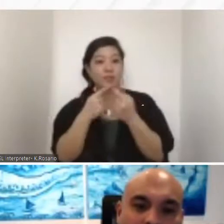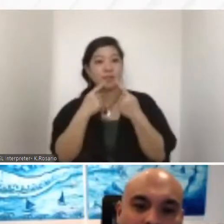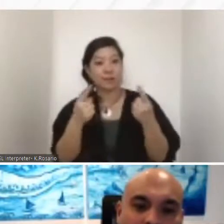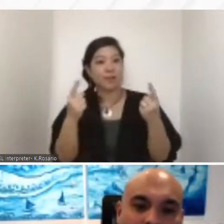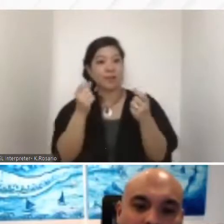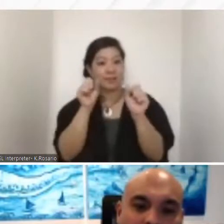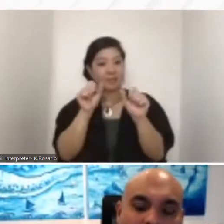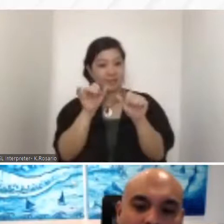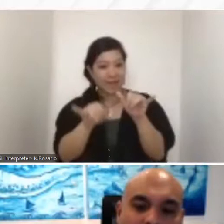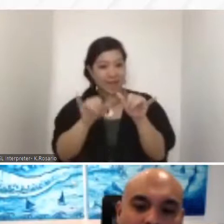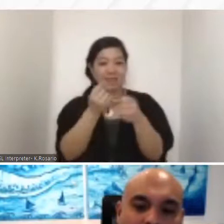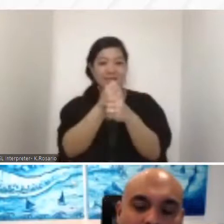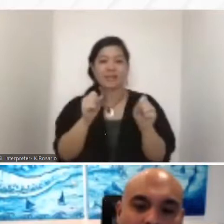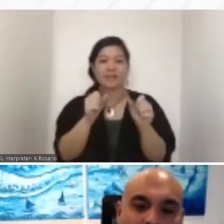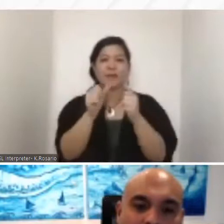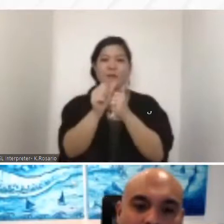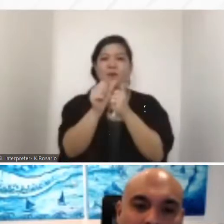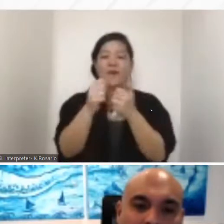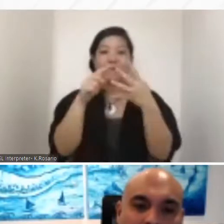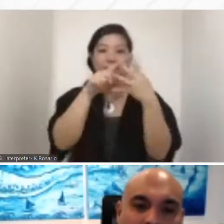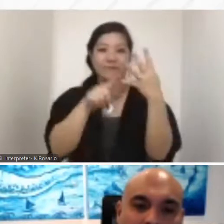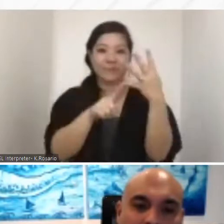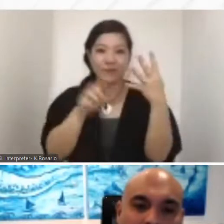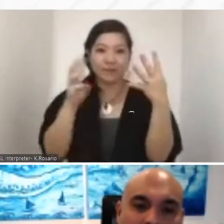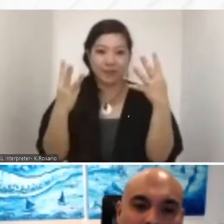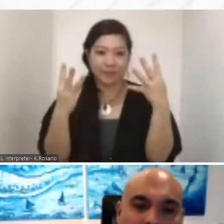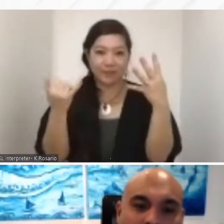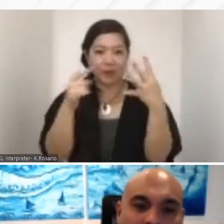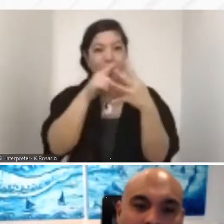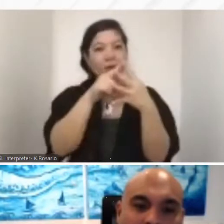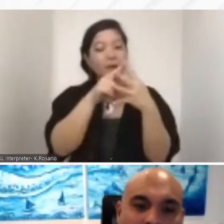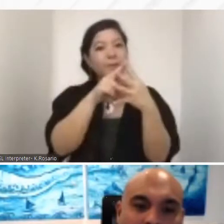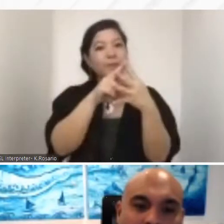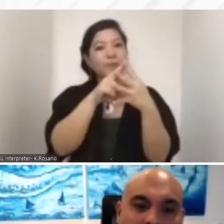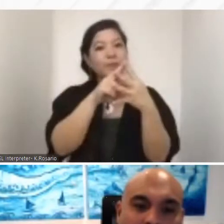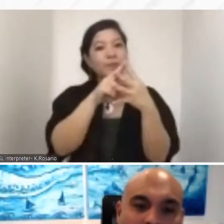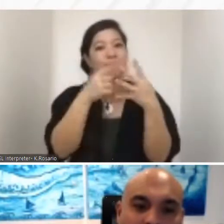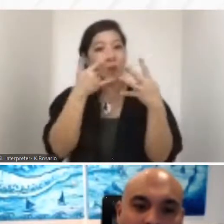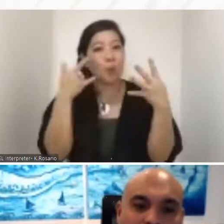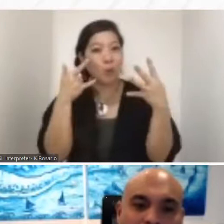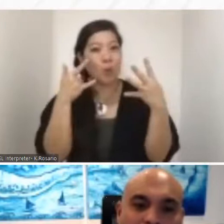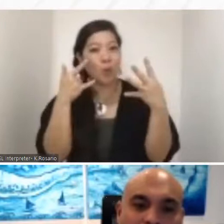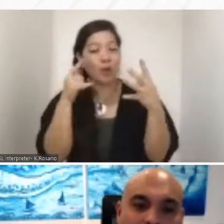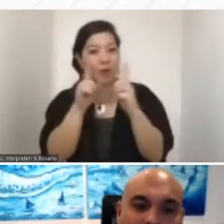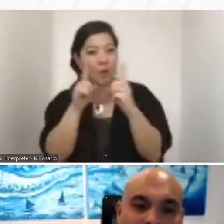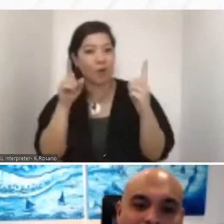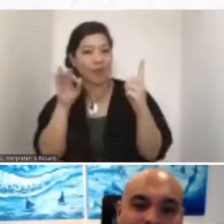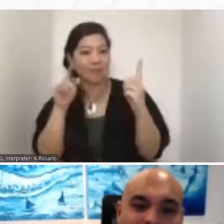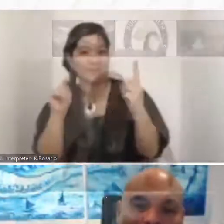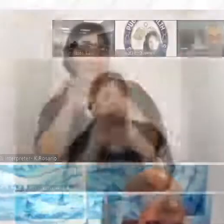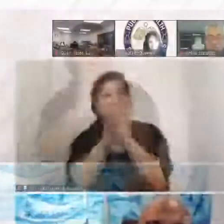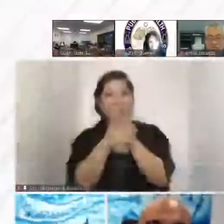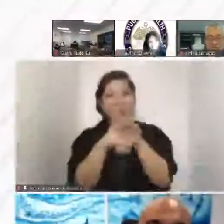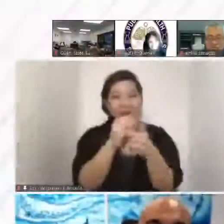safe, to follow the 4 W's, as the Surgeon General said. And what is that again? To wear your mask, watch your distance, wash your hands,